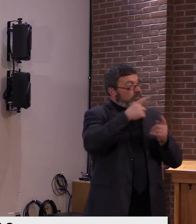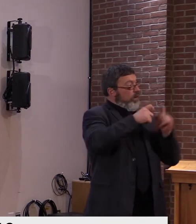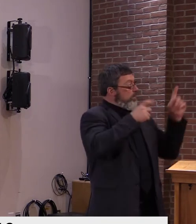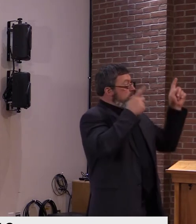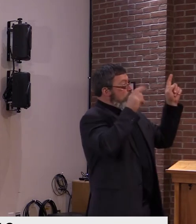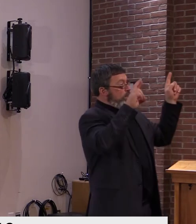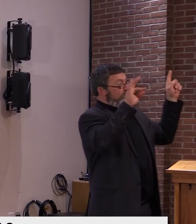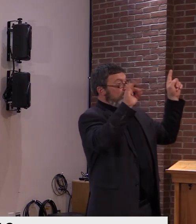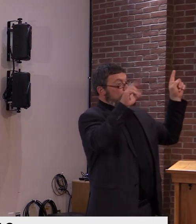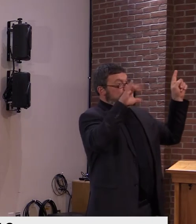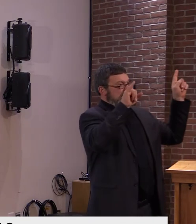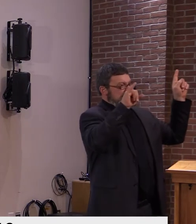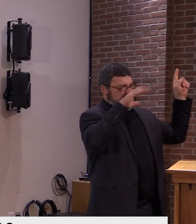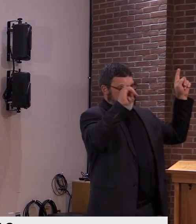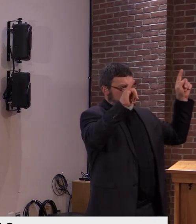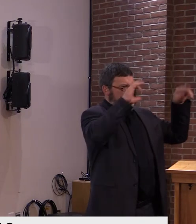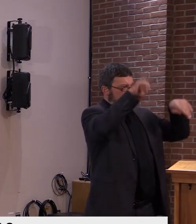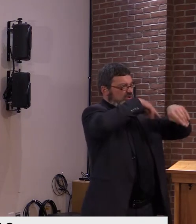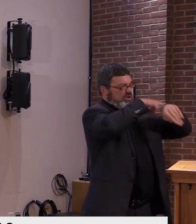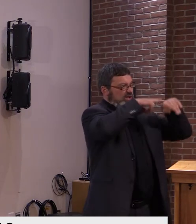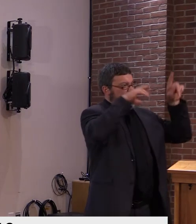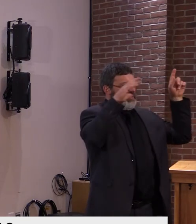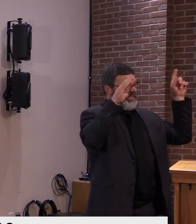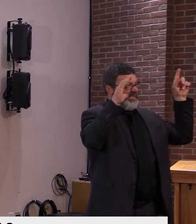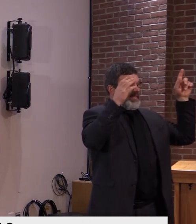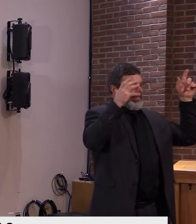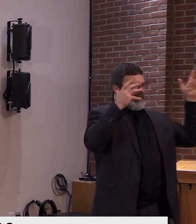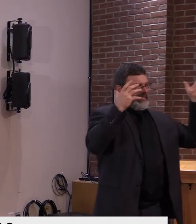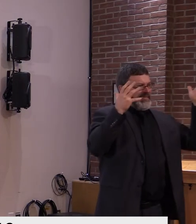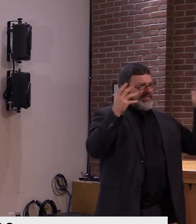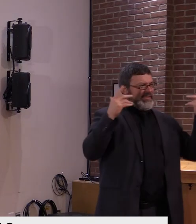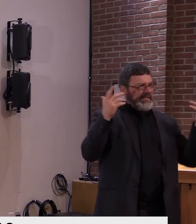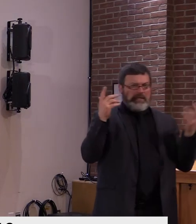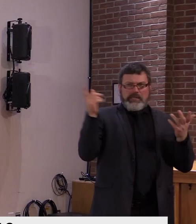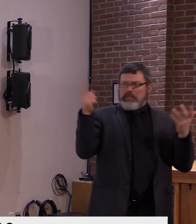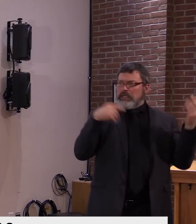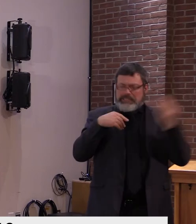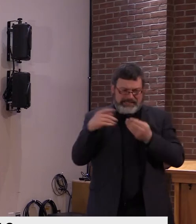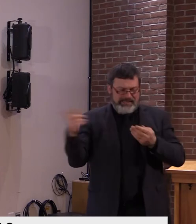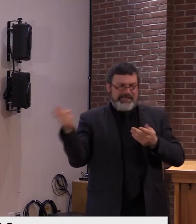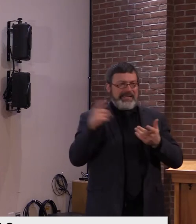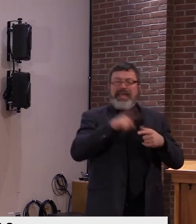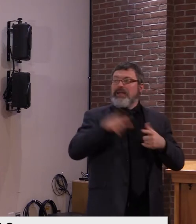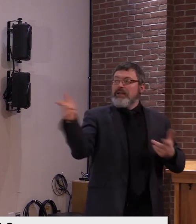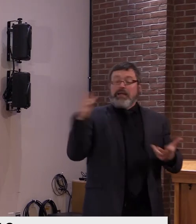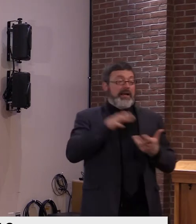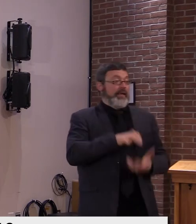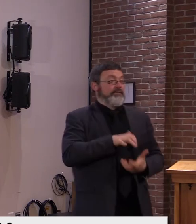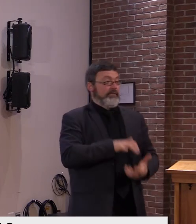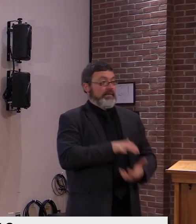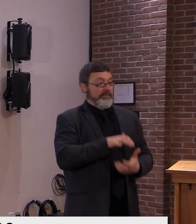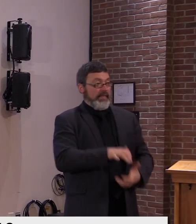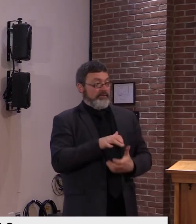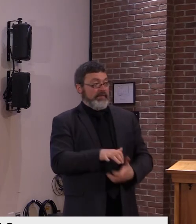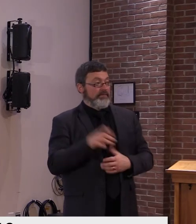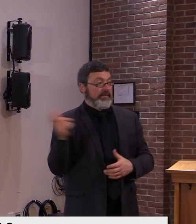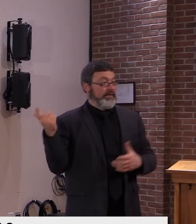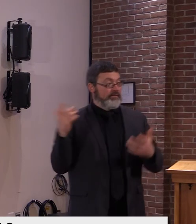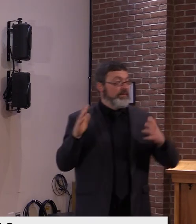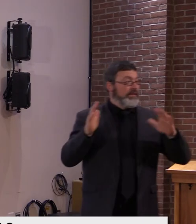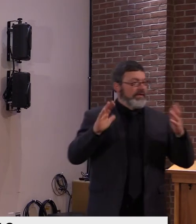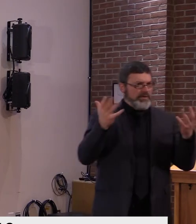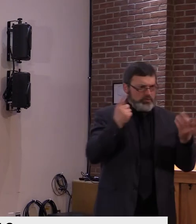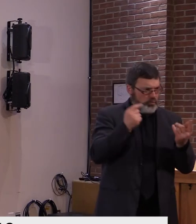used, then what do we do with it? I mean, is it being sent out? Is somebody actually using that downstream? We've had some kind of crazy